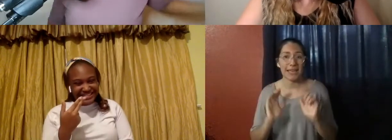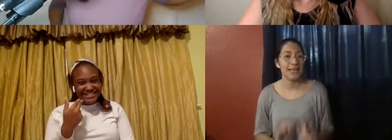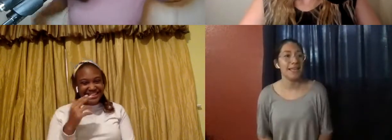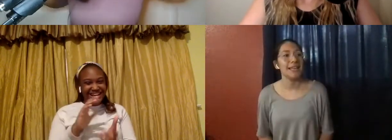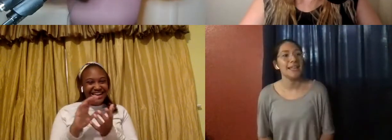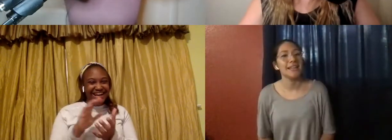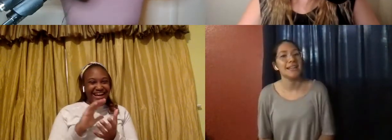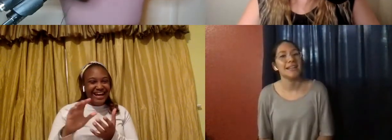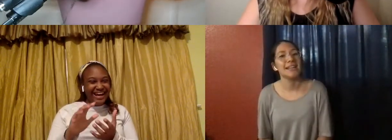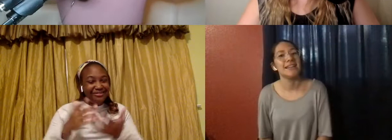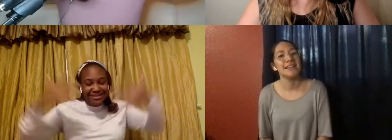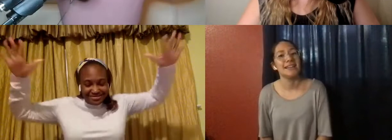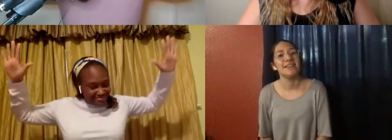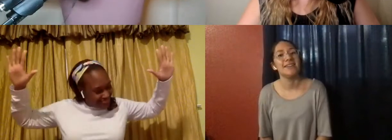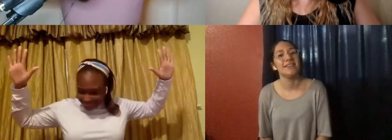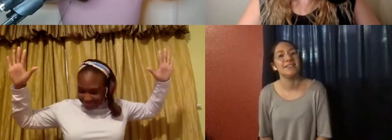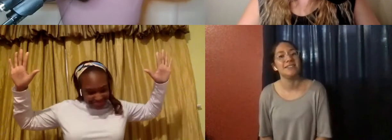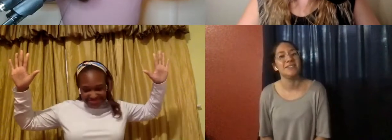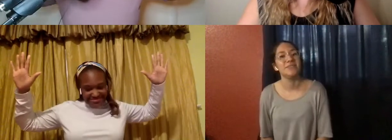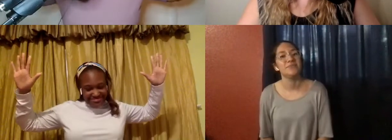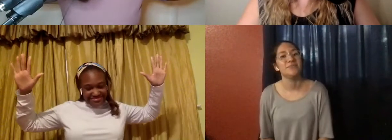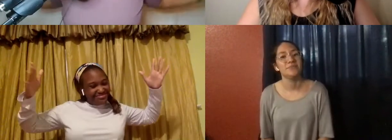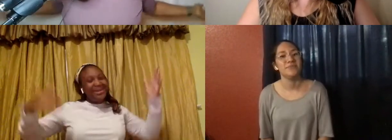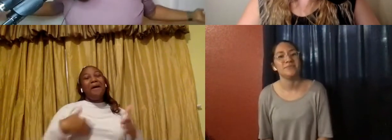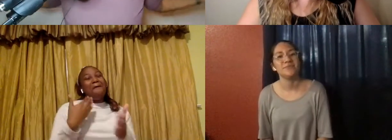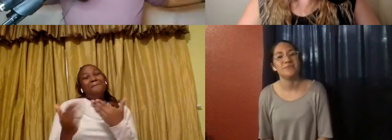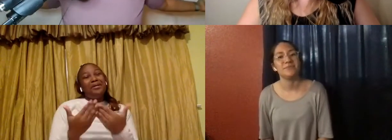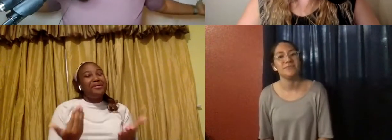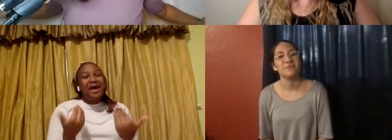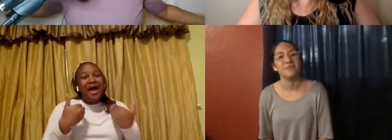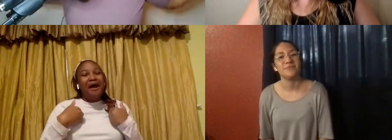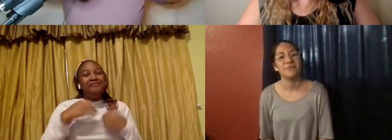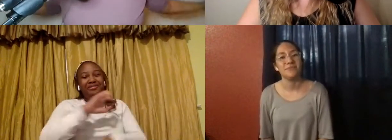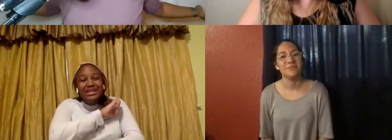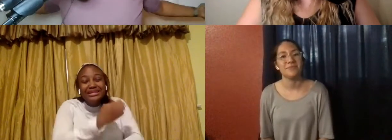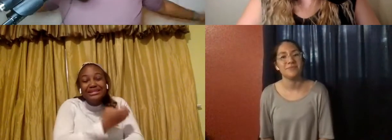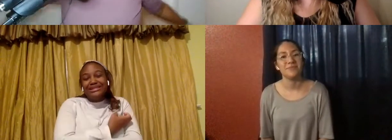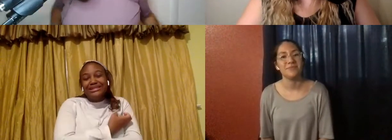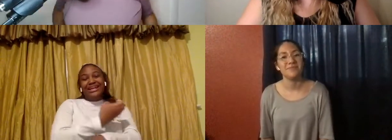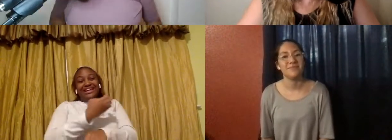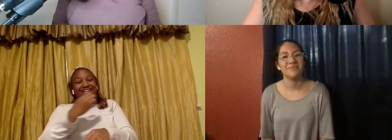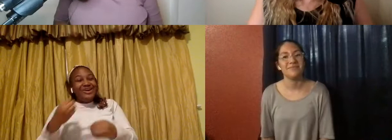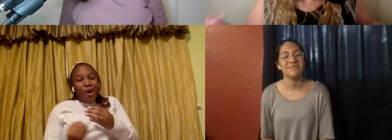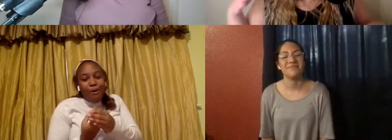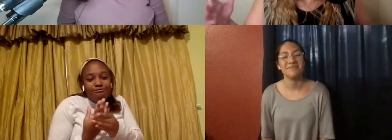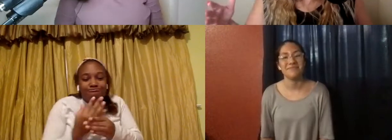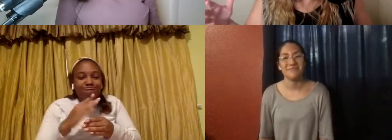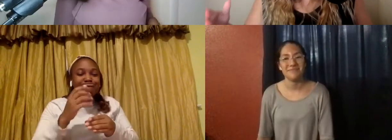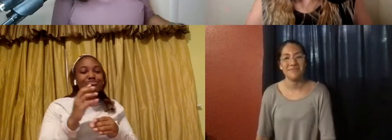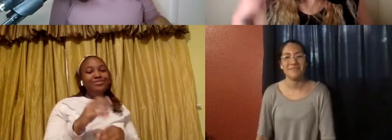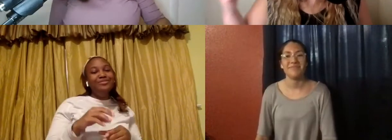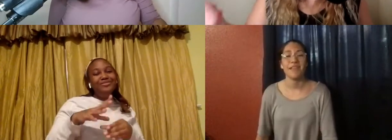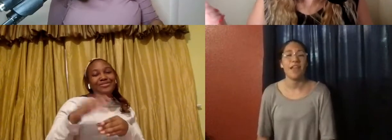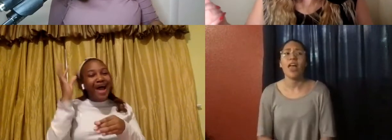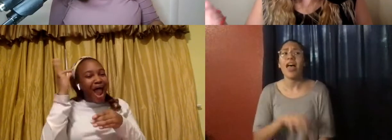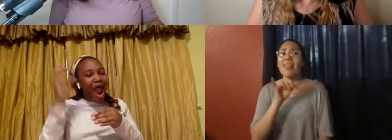You know what? Fair enough, right? Fair enough. Maybe he didn't have the stamina to get through the Amazon forest. I don't know. That's what I was going to say.